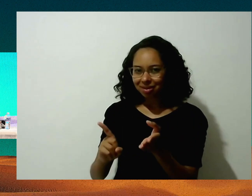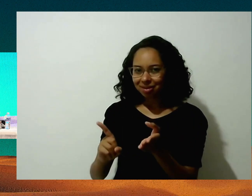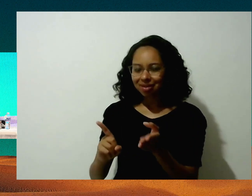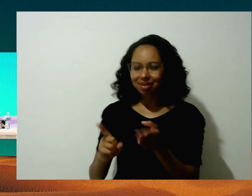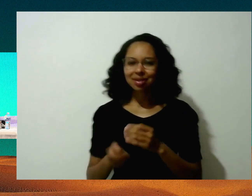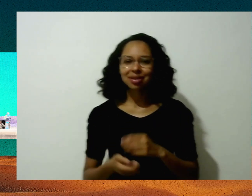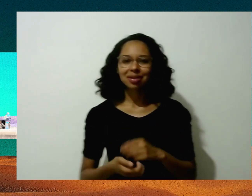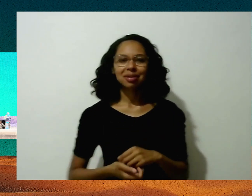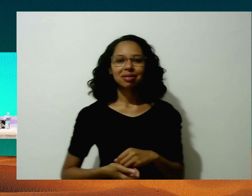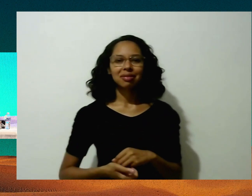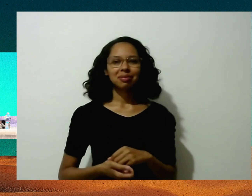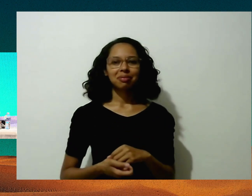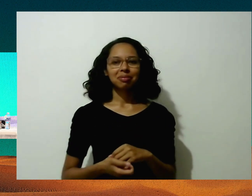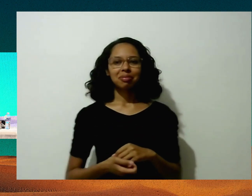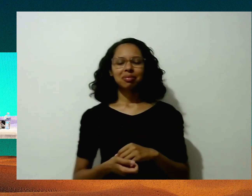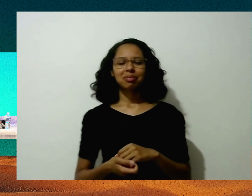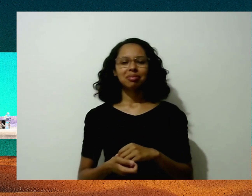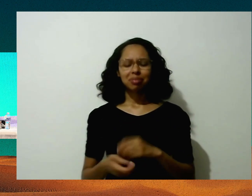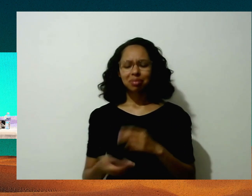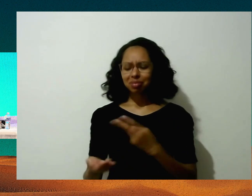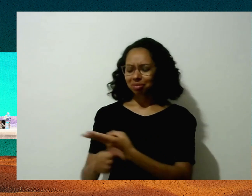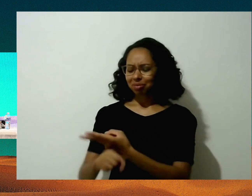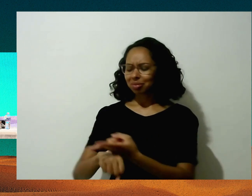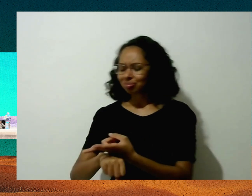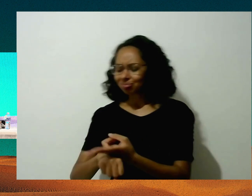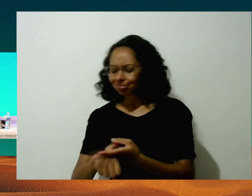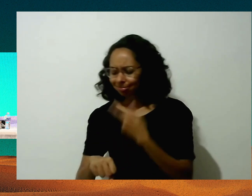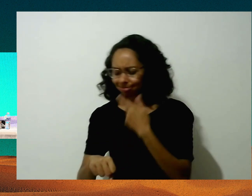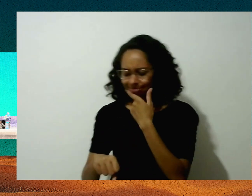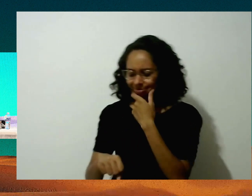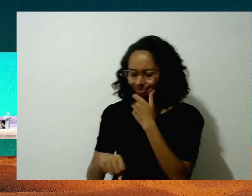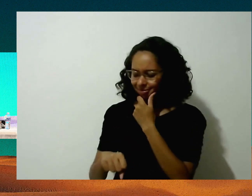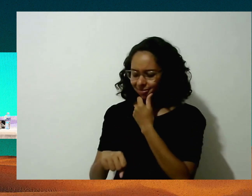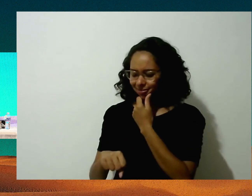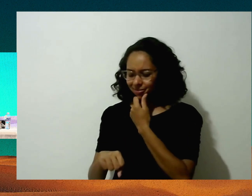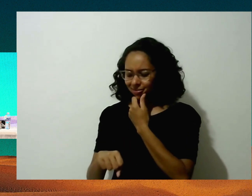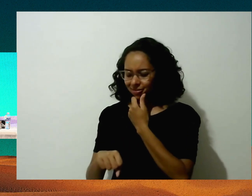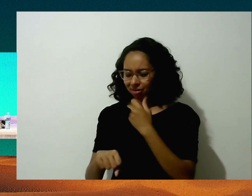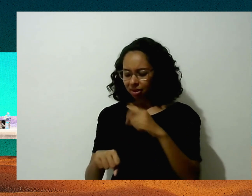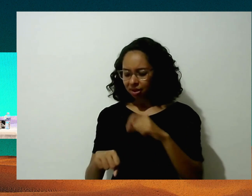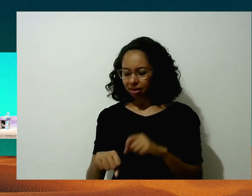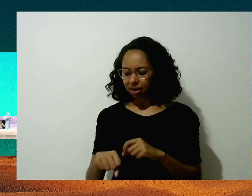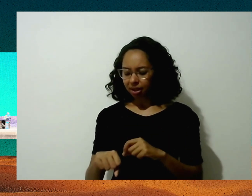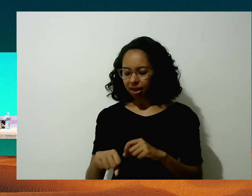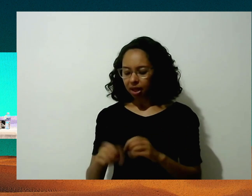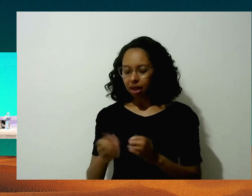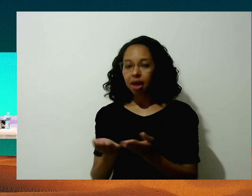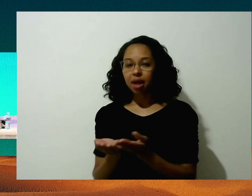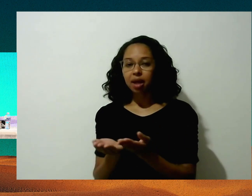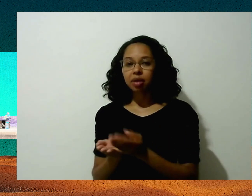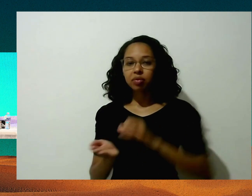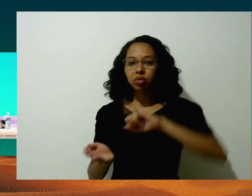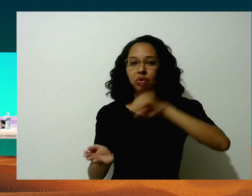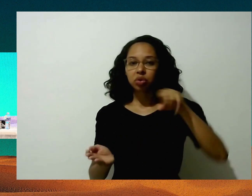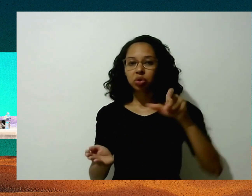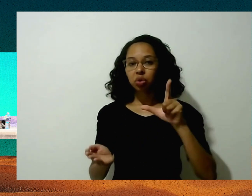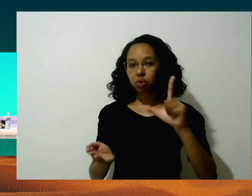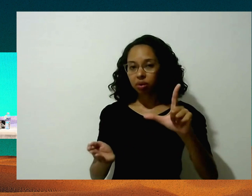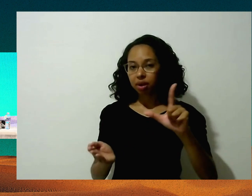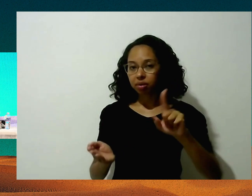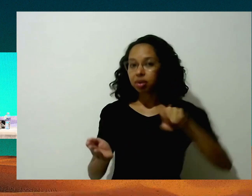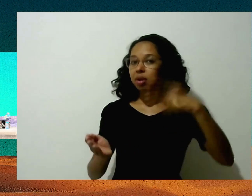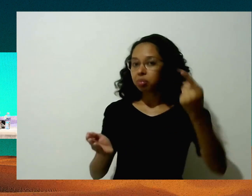Onde está Amós? Where is Amos? Depois de Joel, tá? After Joel. Amós 3, 7 e